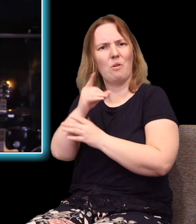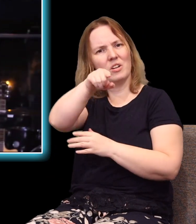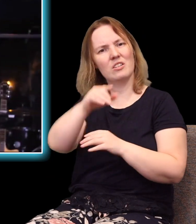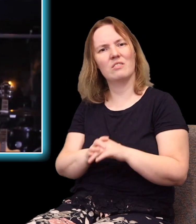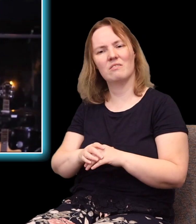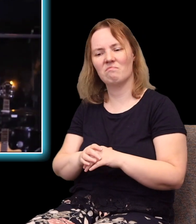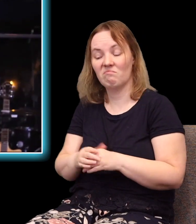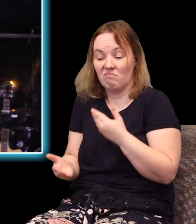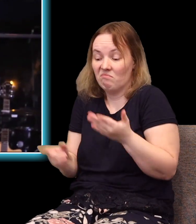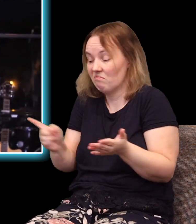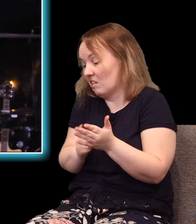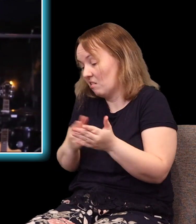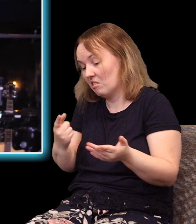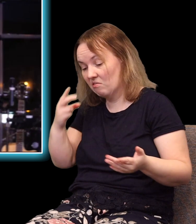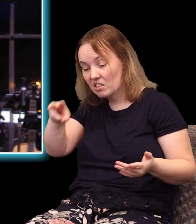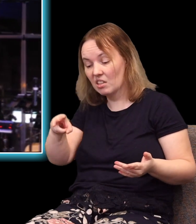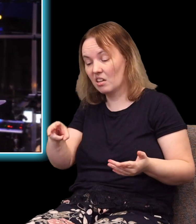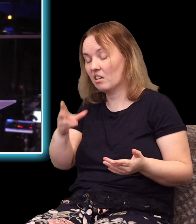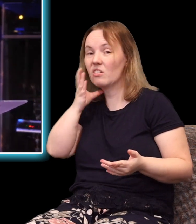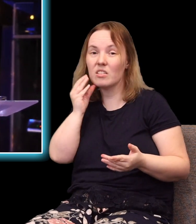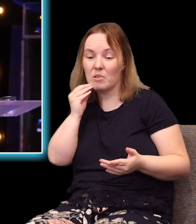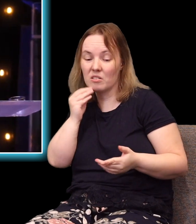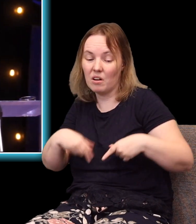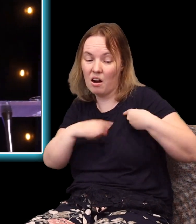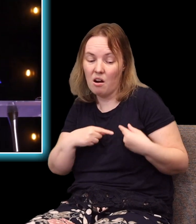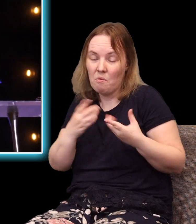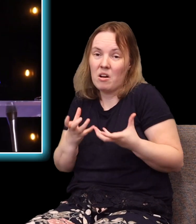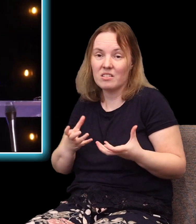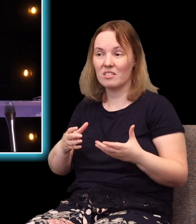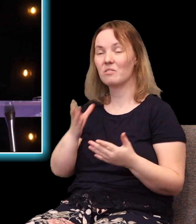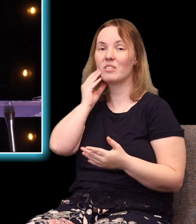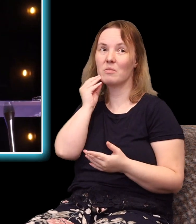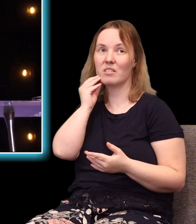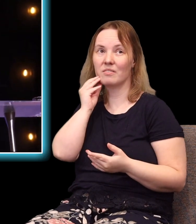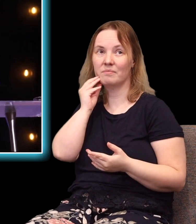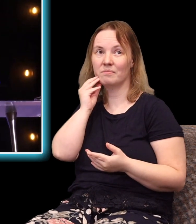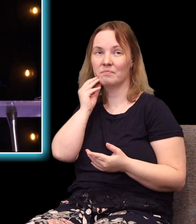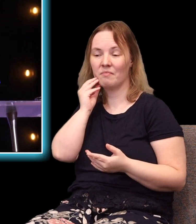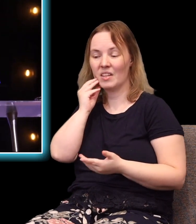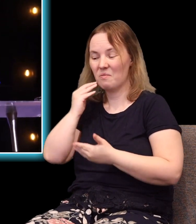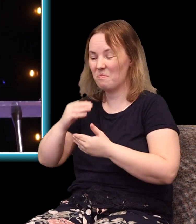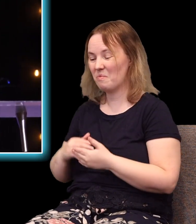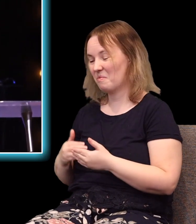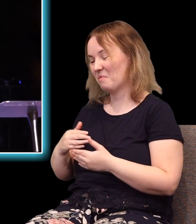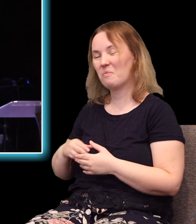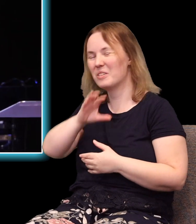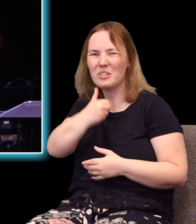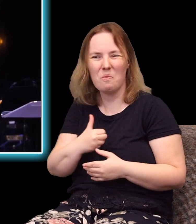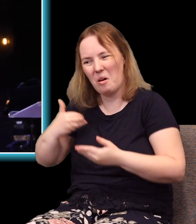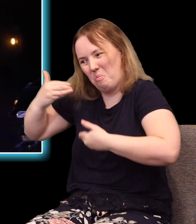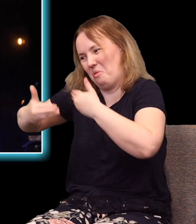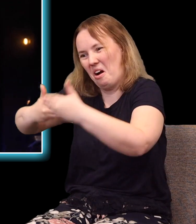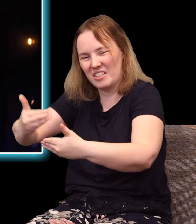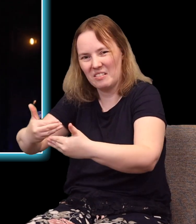But sometimes maybe we don't see that, or sometimes we don't experience what it is our heart wants to experience in God, because we're not aware of the process. We